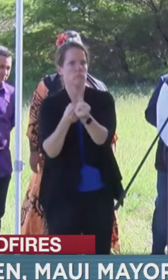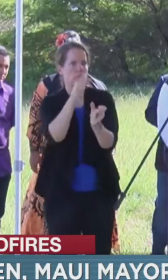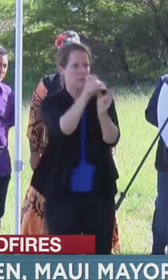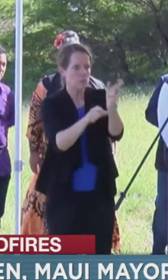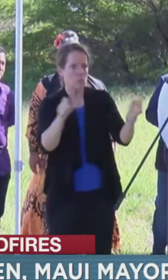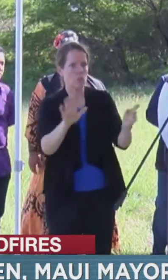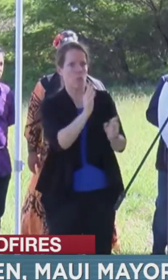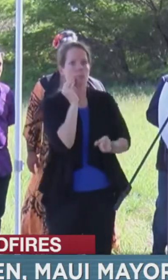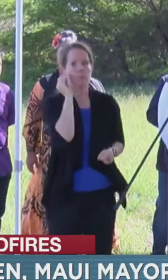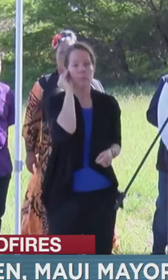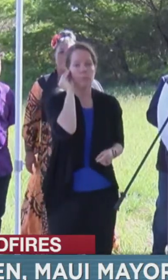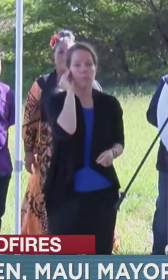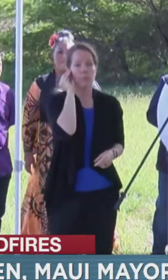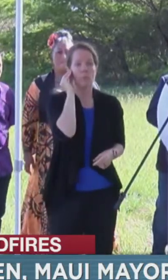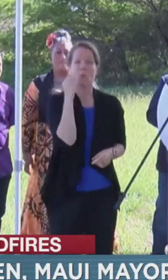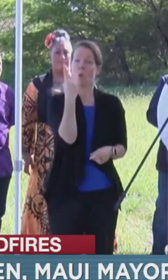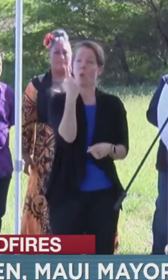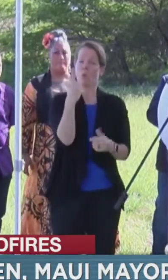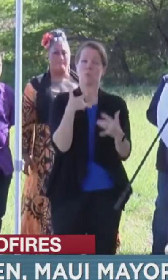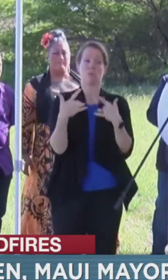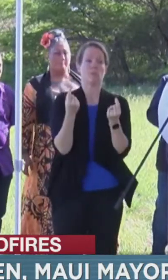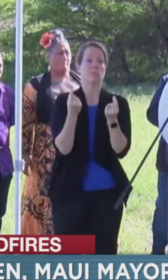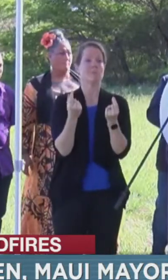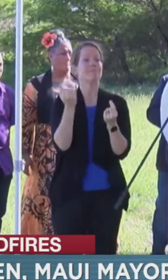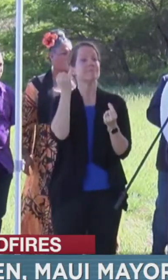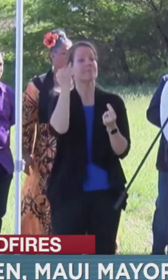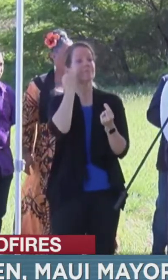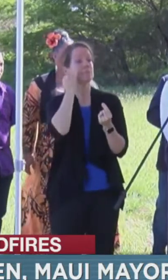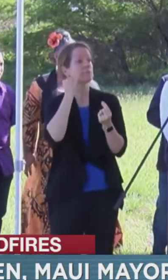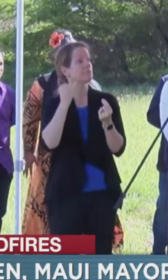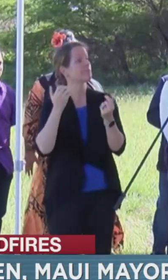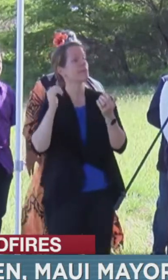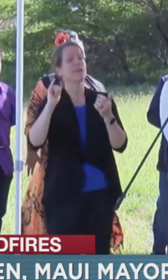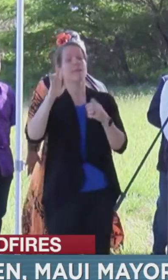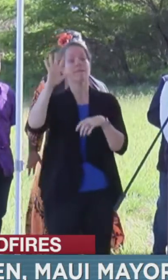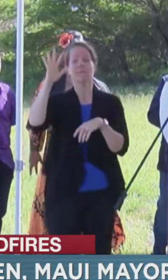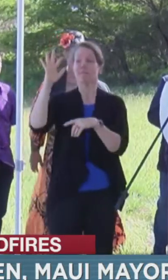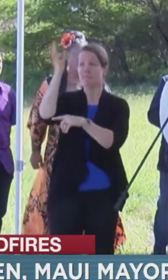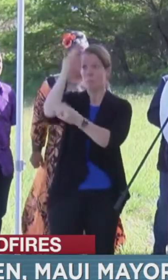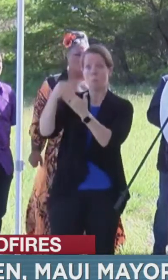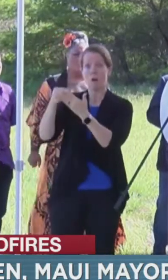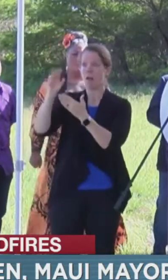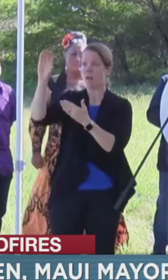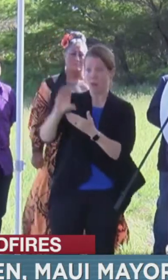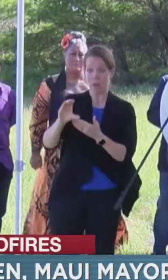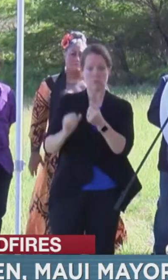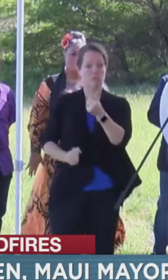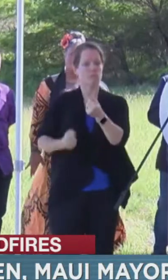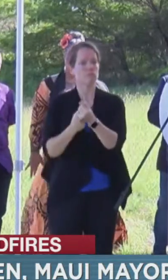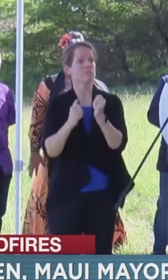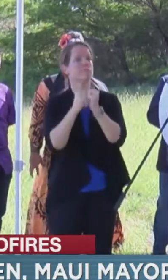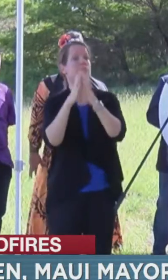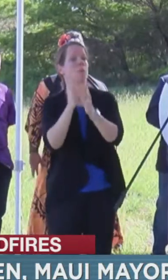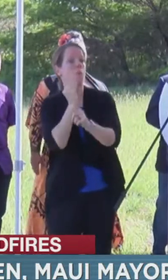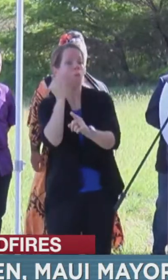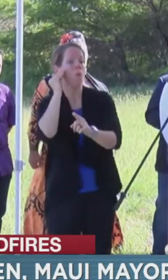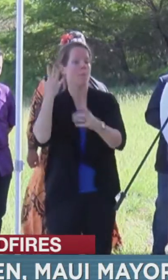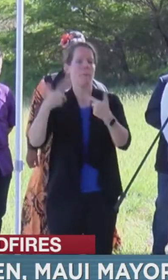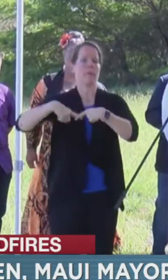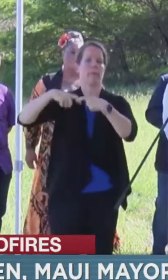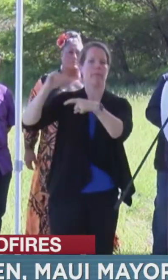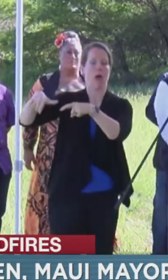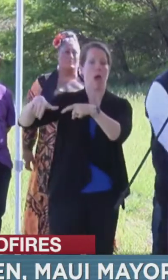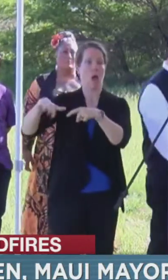some challenges with public assistance projects being funded, but for the people, for the survivors, there's no change in